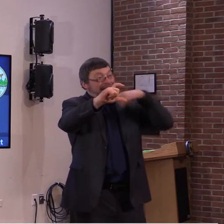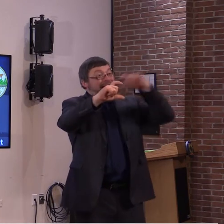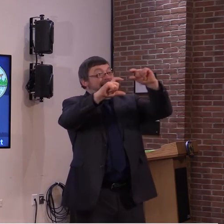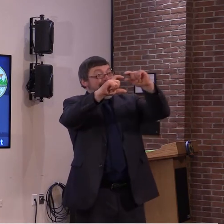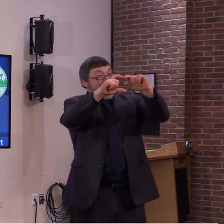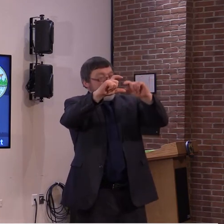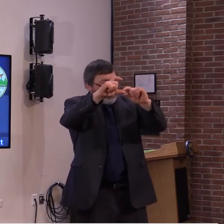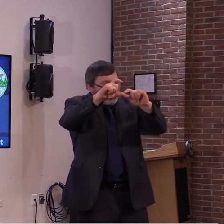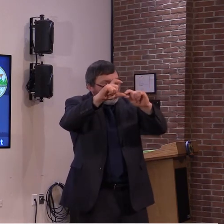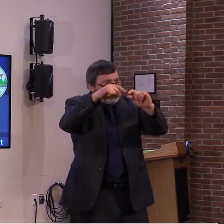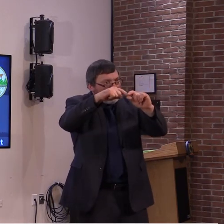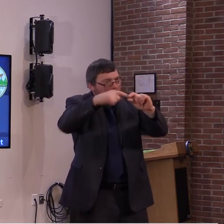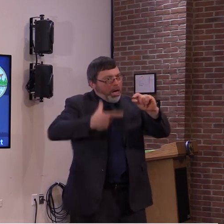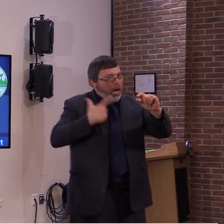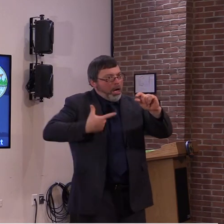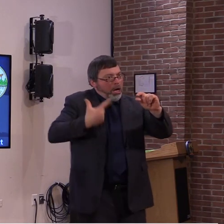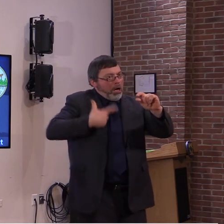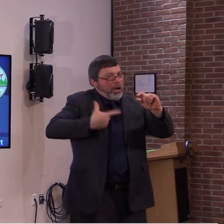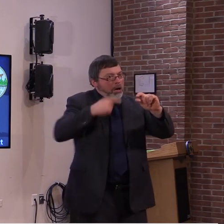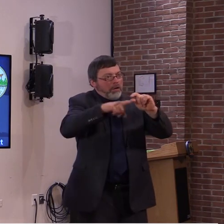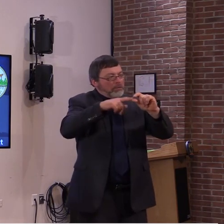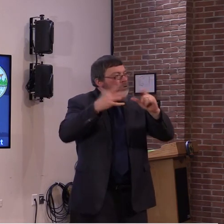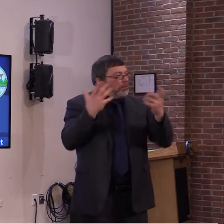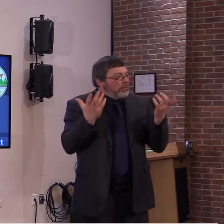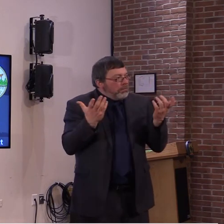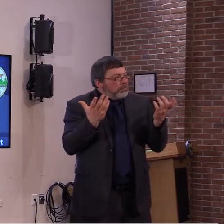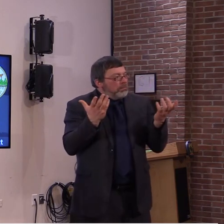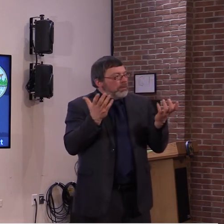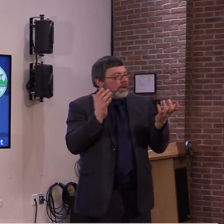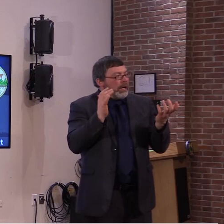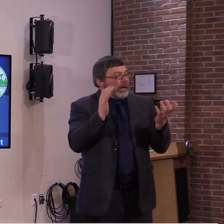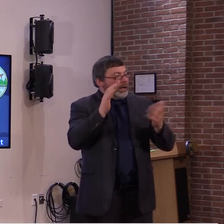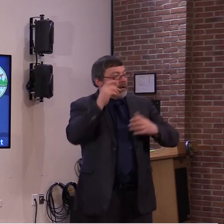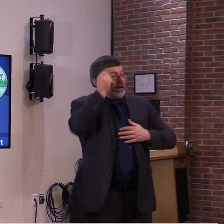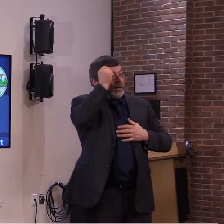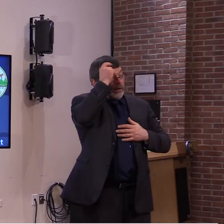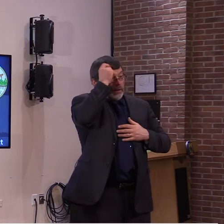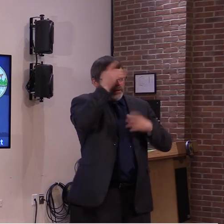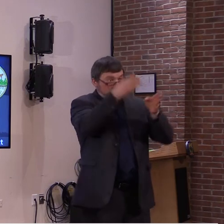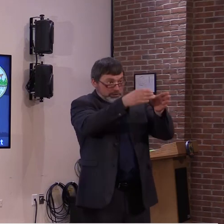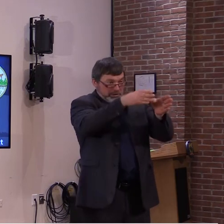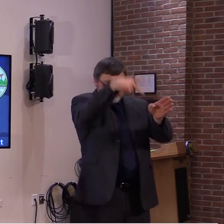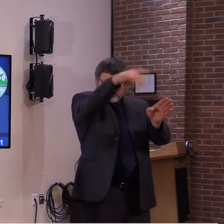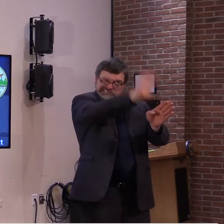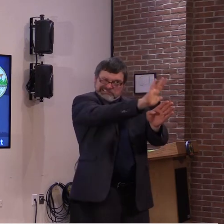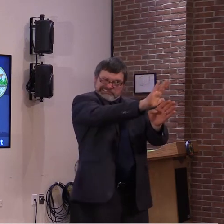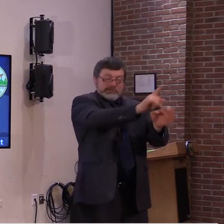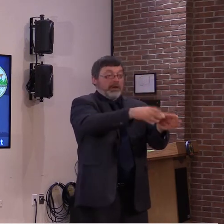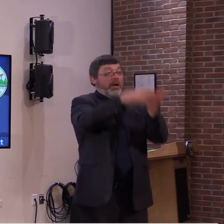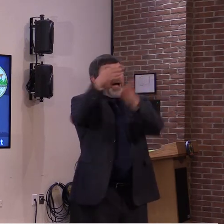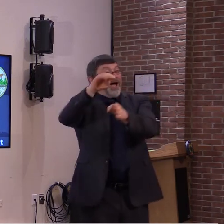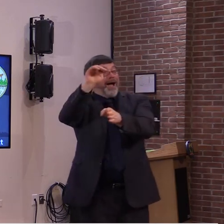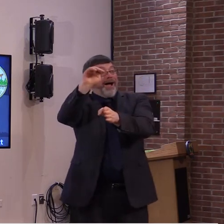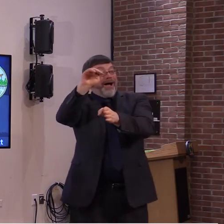not aware of the same situation occurring for the Moderna, only for the Pfizer.